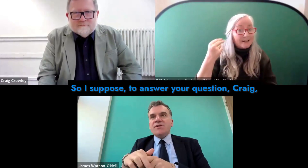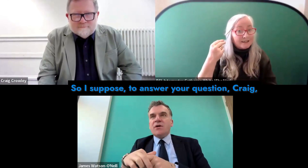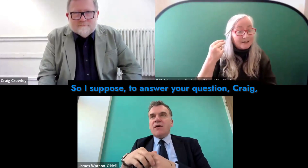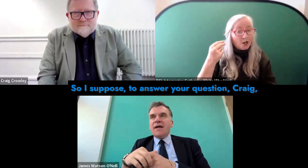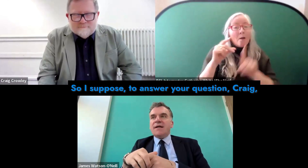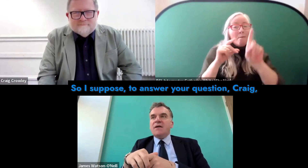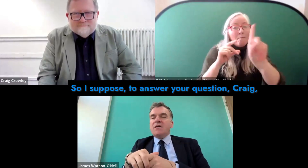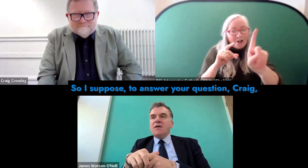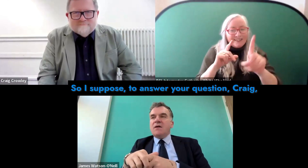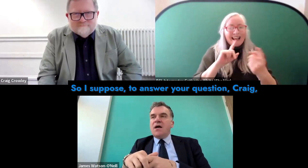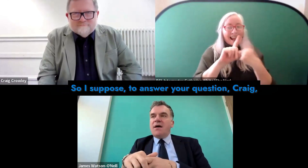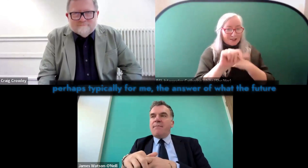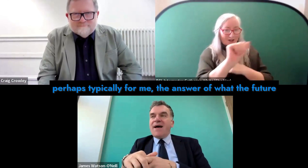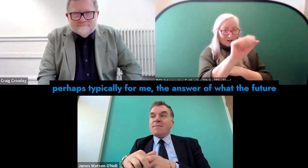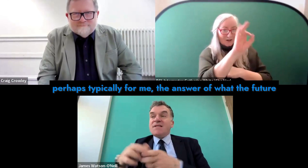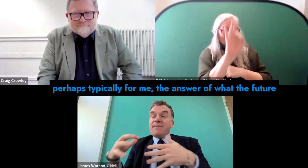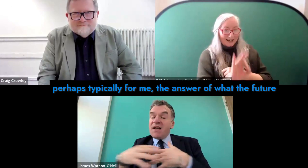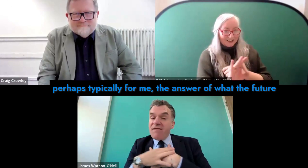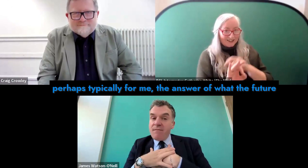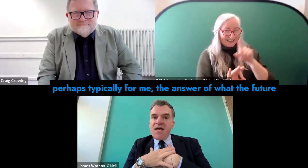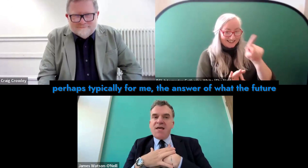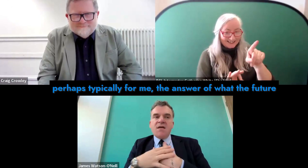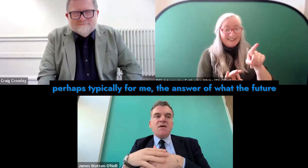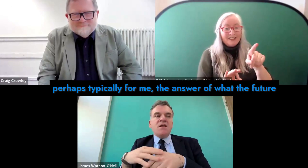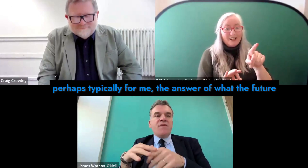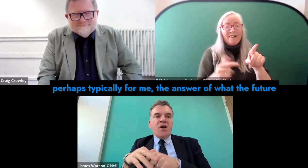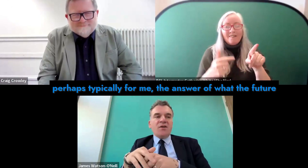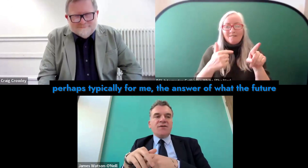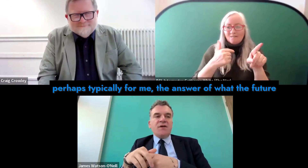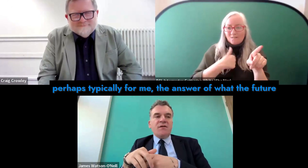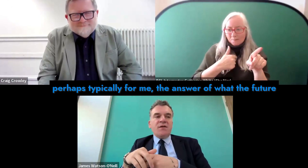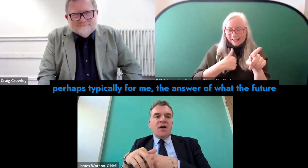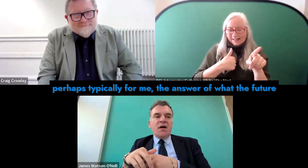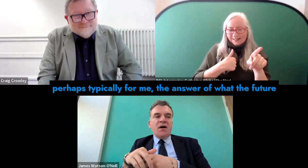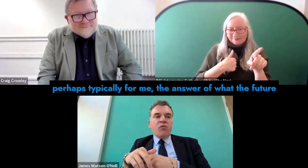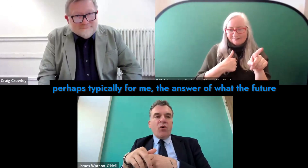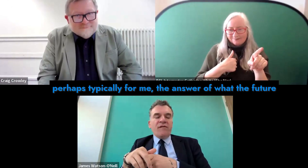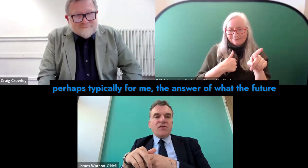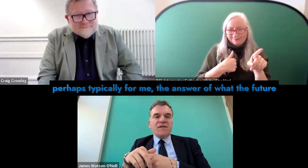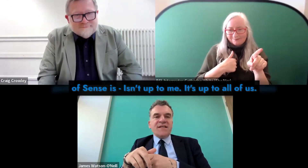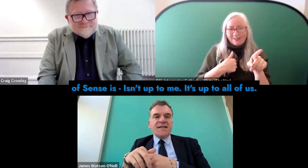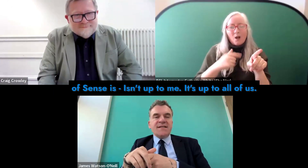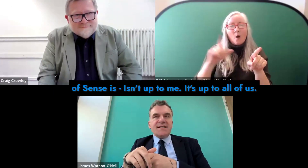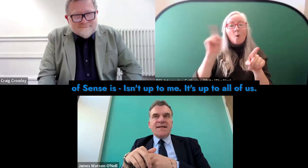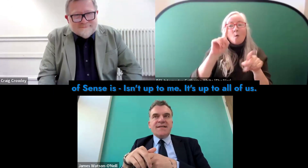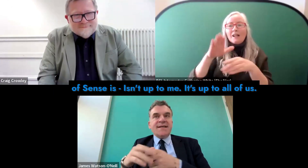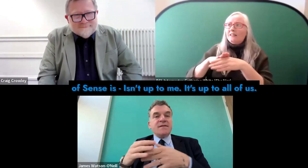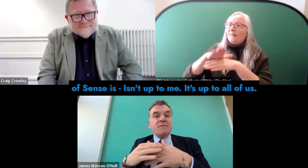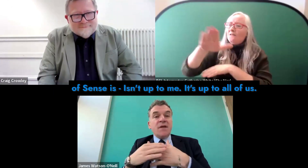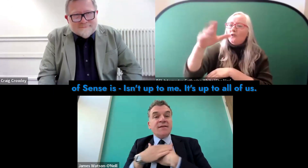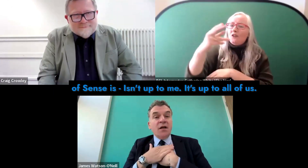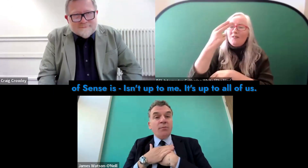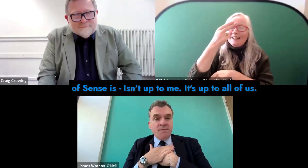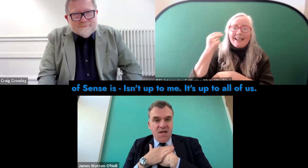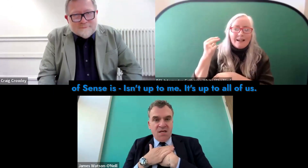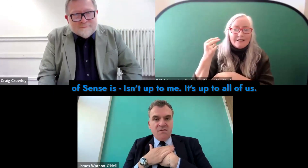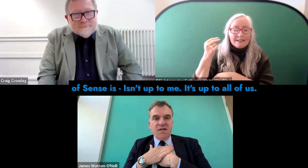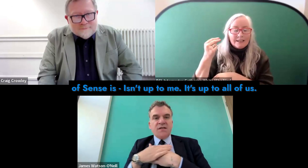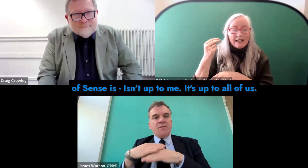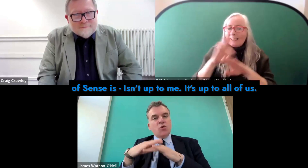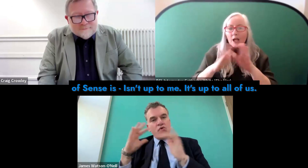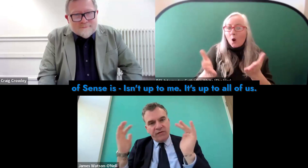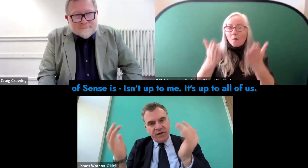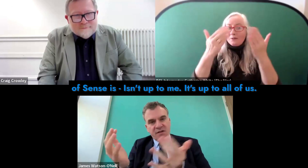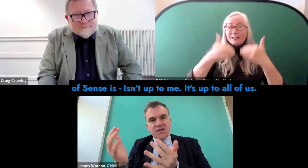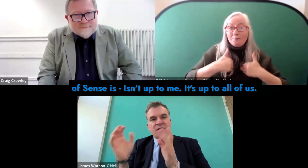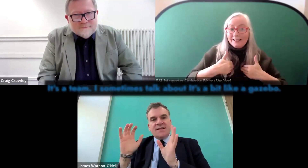to answer your question, Craig, perhaps typically for me, the answer of what the future of Sense is isn't up to me.